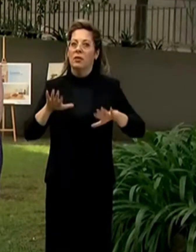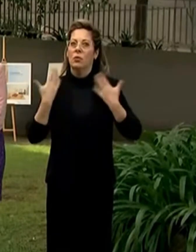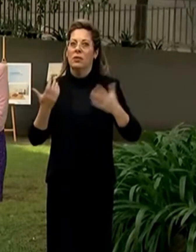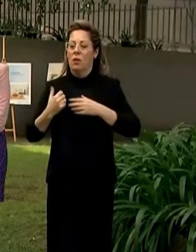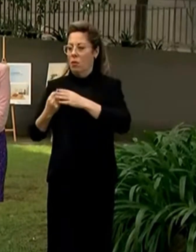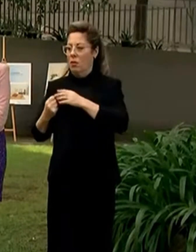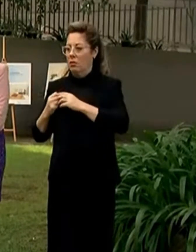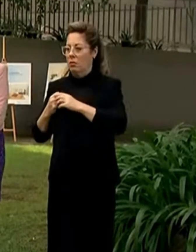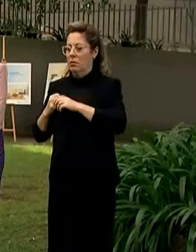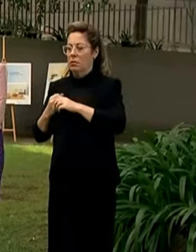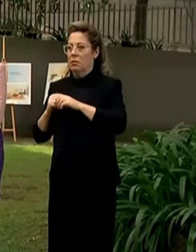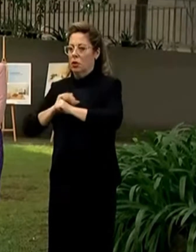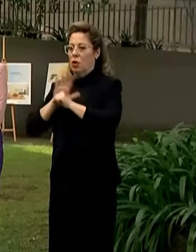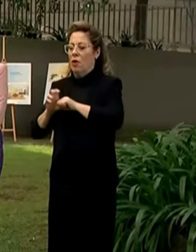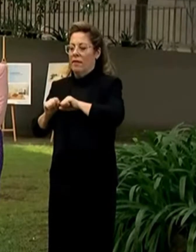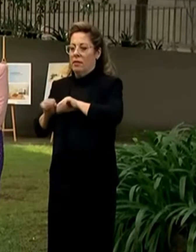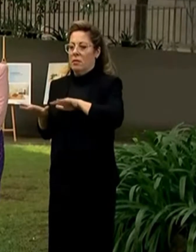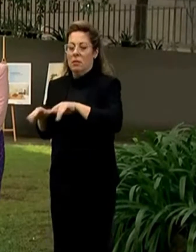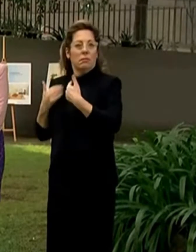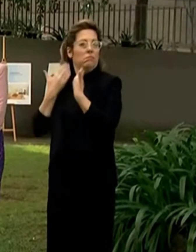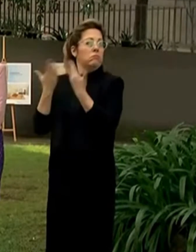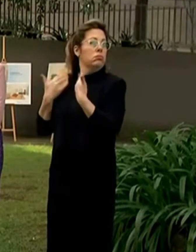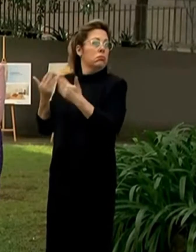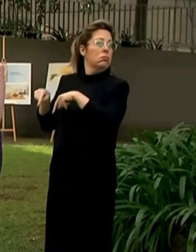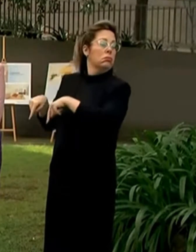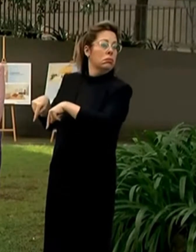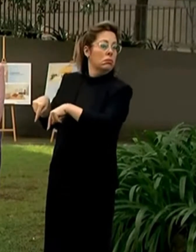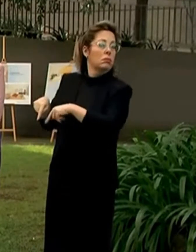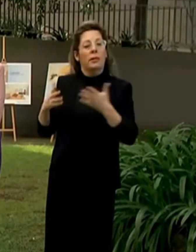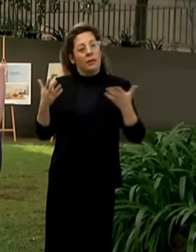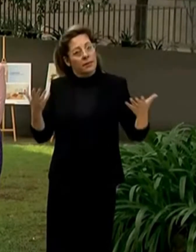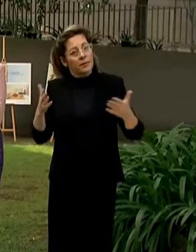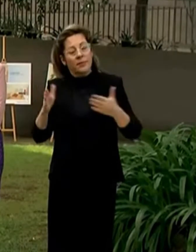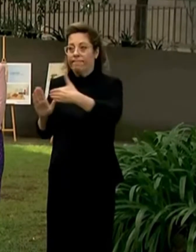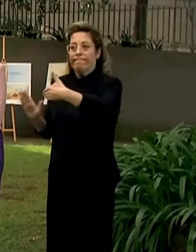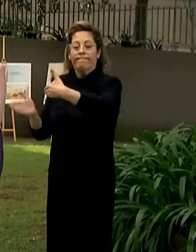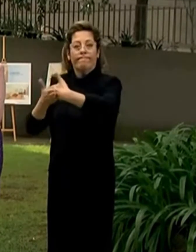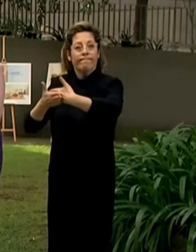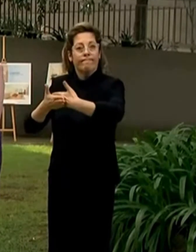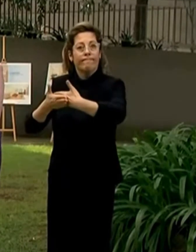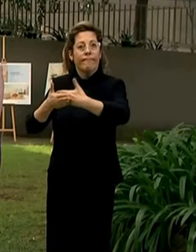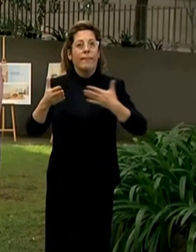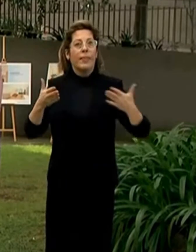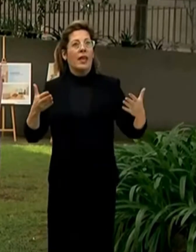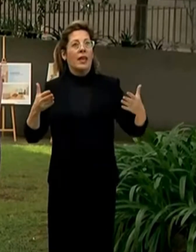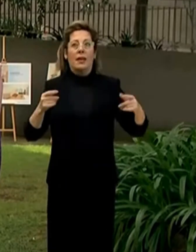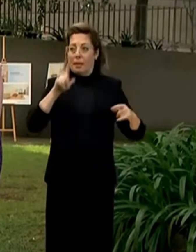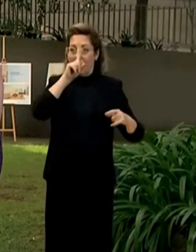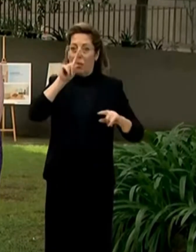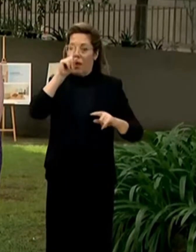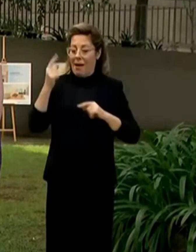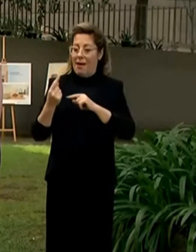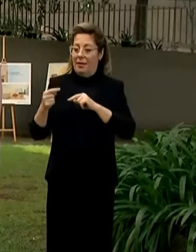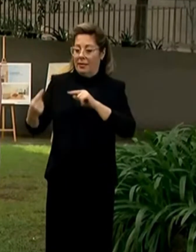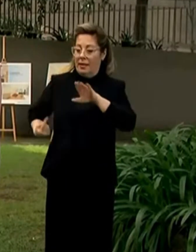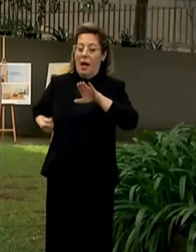indicated, whilst we do have our borders closed, there are always, they can never be 100% foolproof.